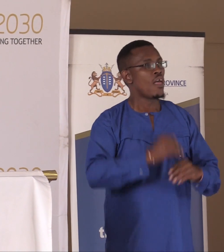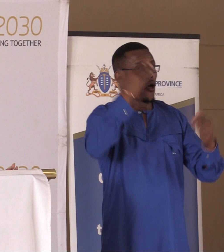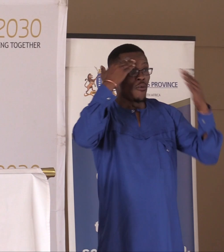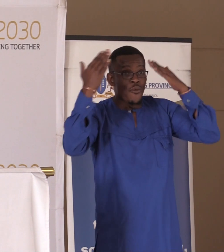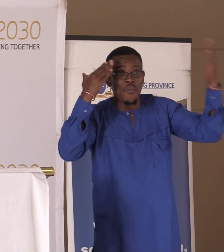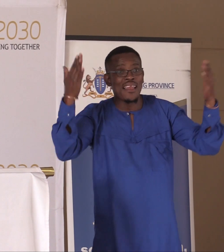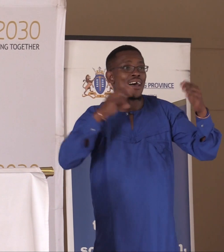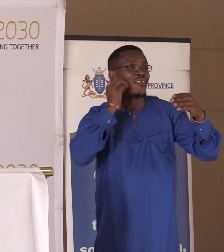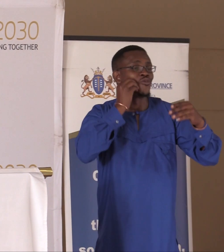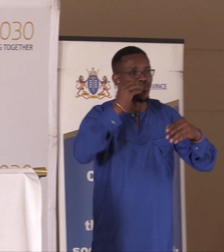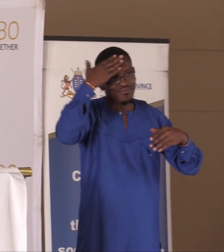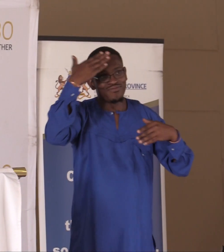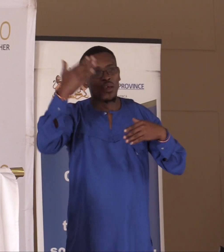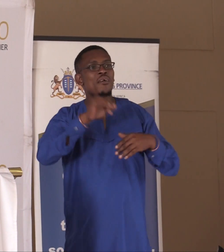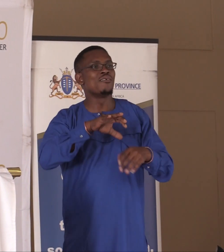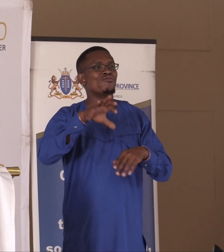Dumelang, Sanbonani,